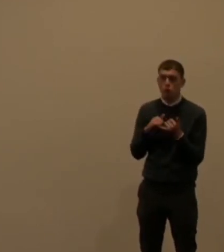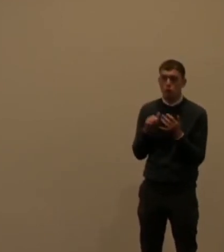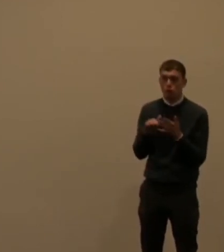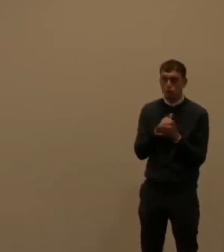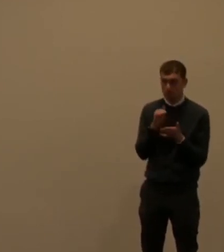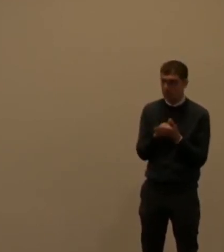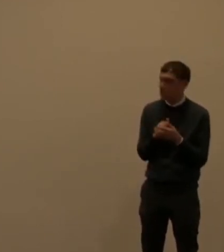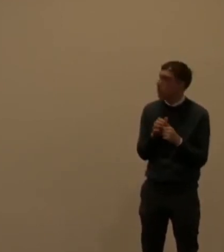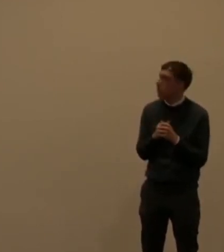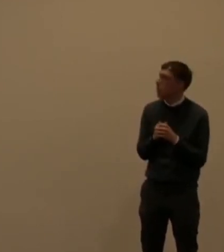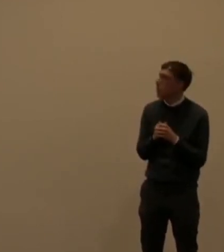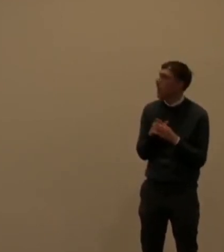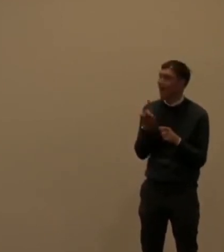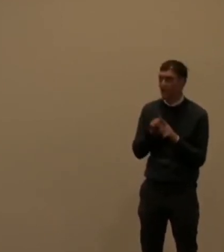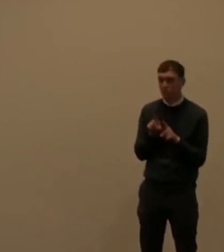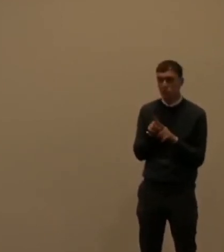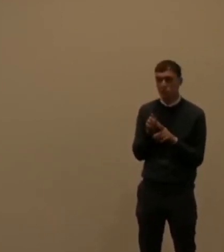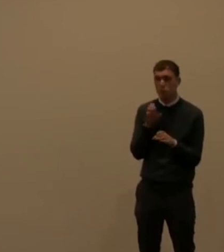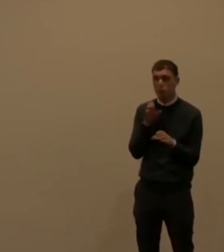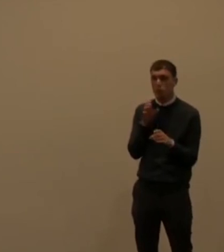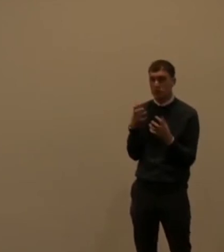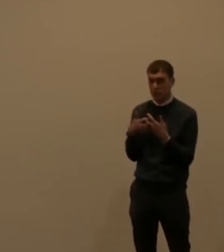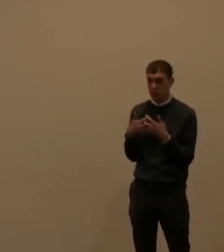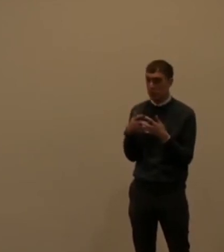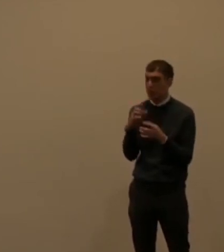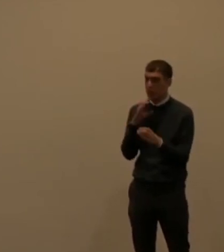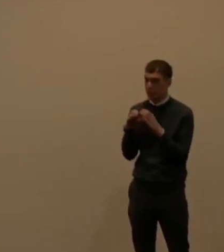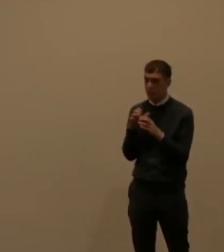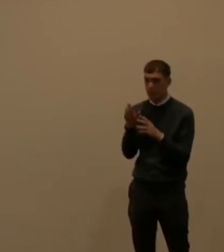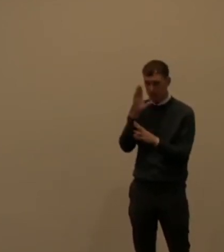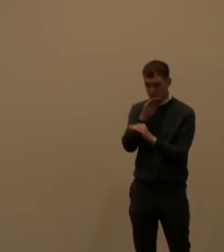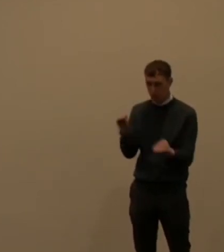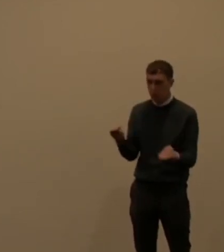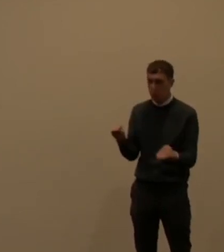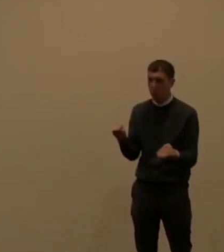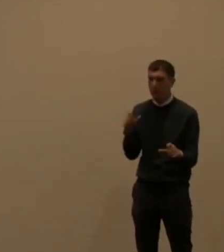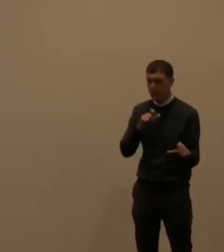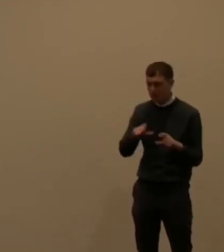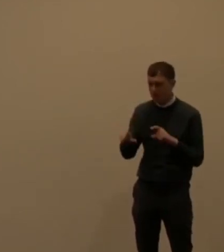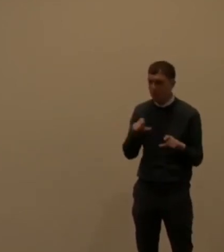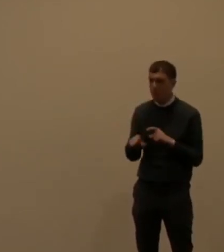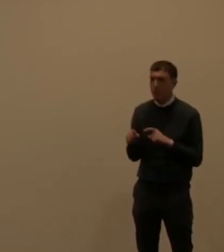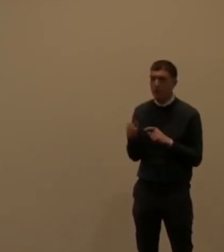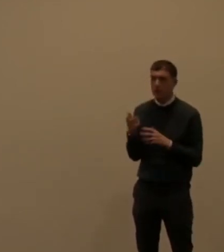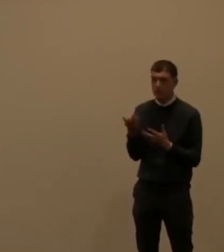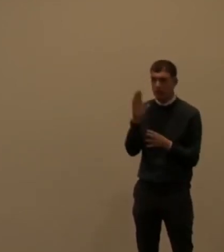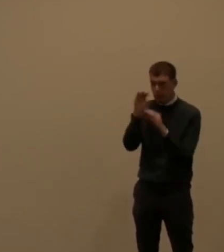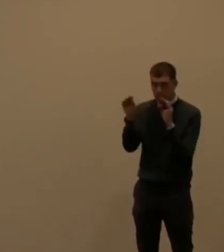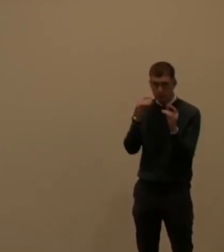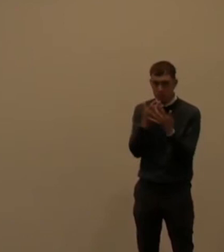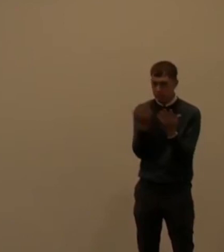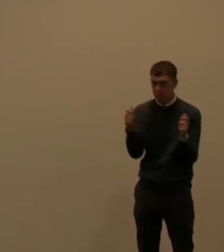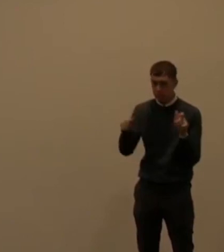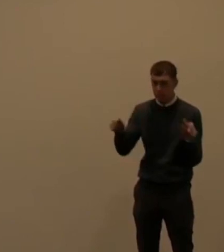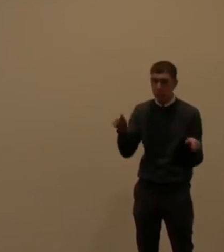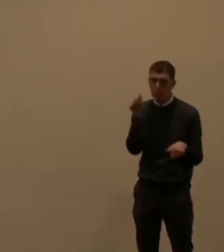other, not everything works for everyone, and let everyone know. Continuously let people know how you're doing and